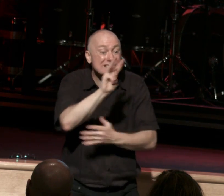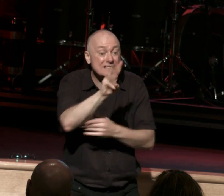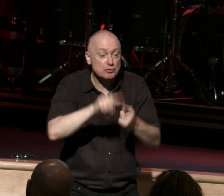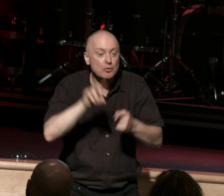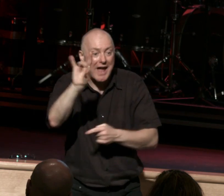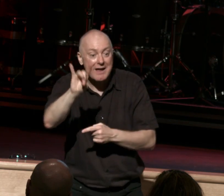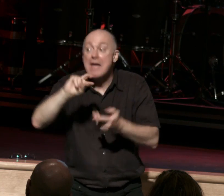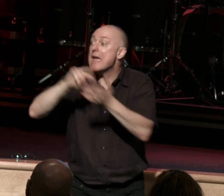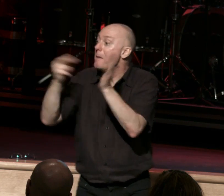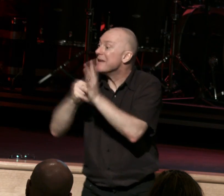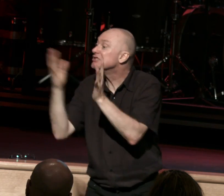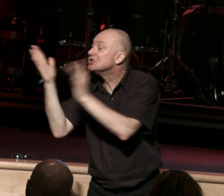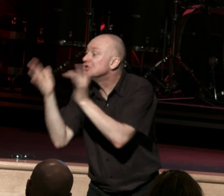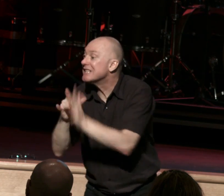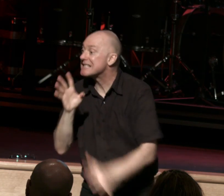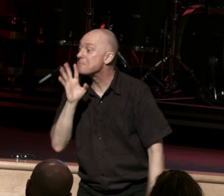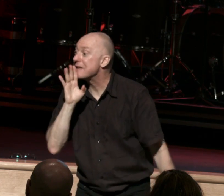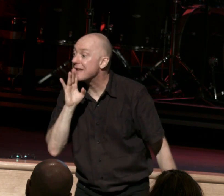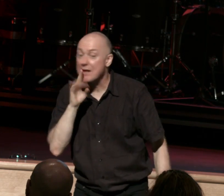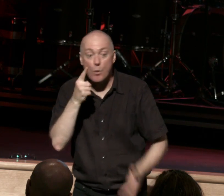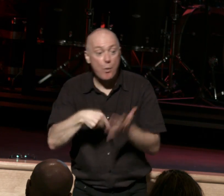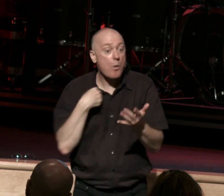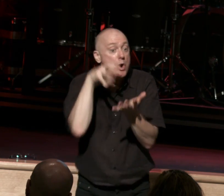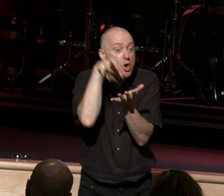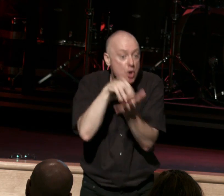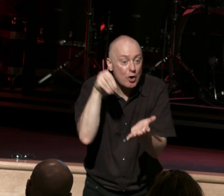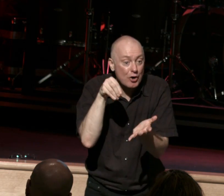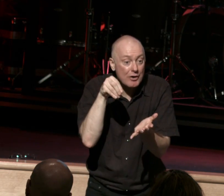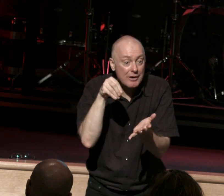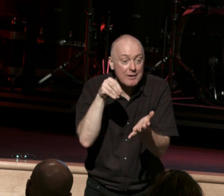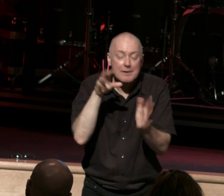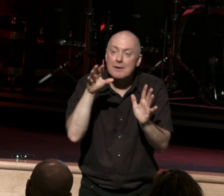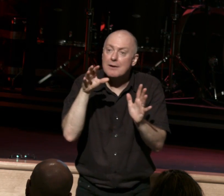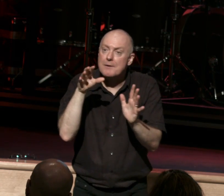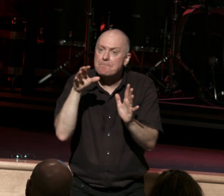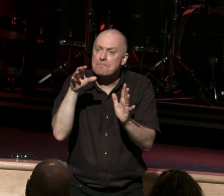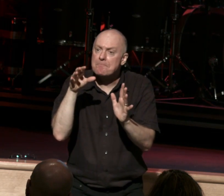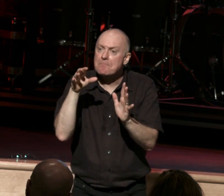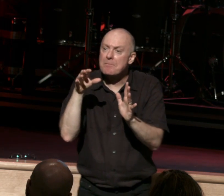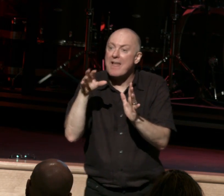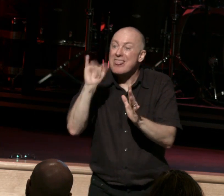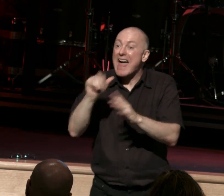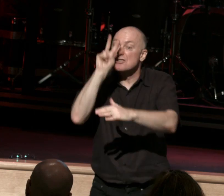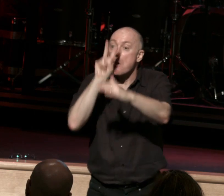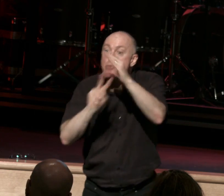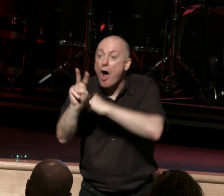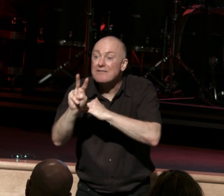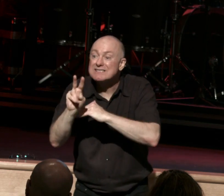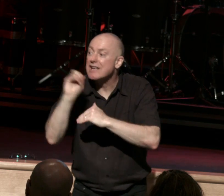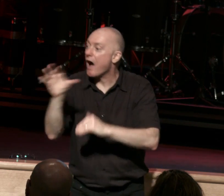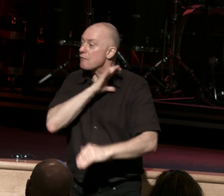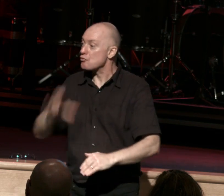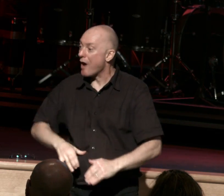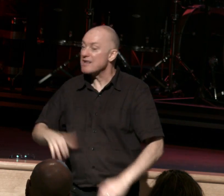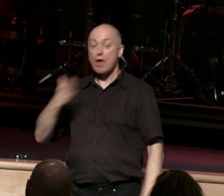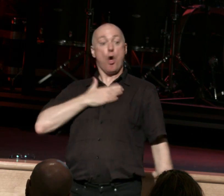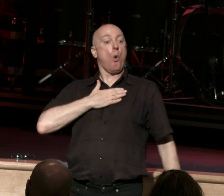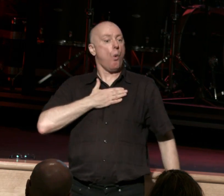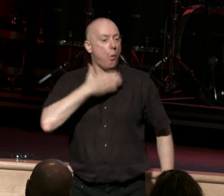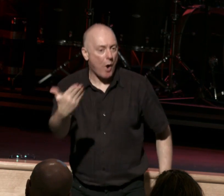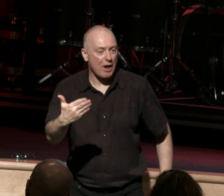40, verses 6 to 8, is Jesus speaking. And what we learn there then is this becomes a prophecy of